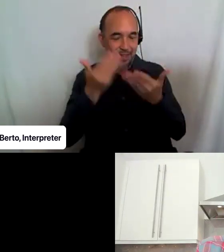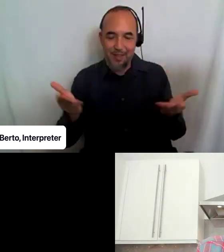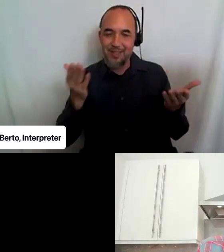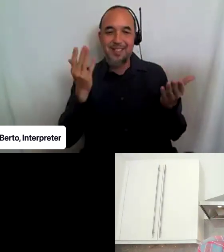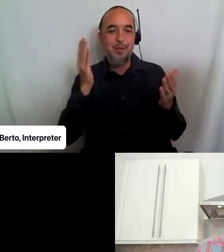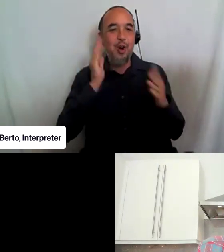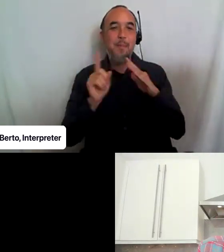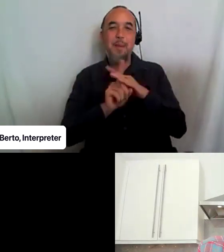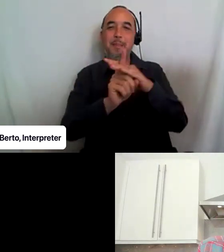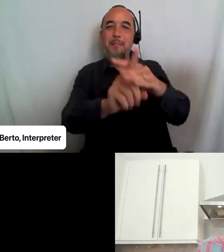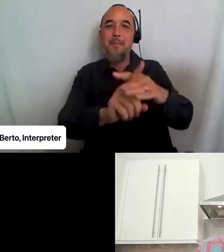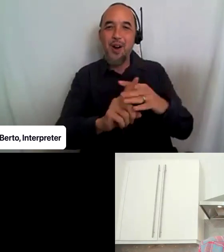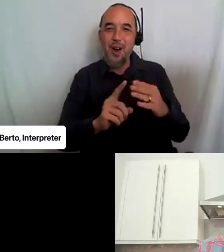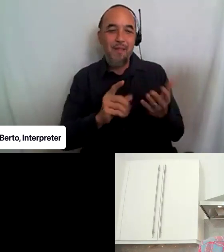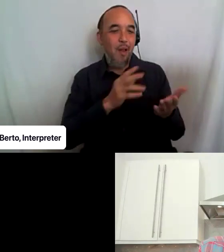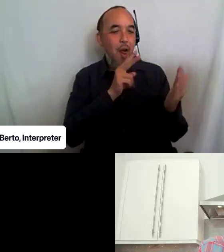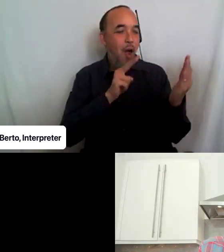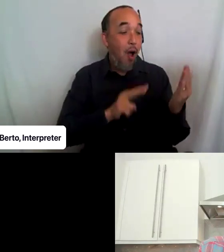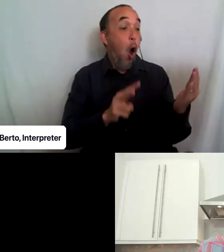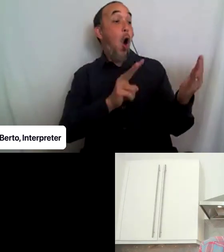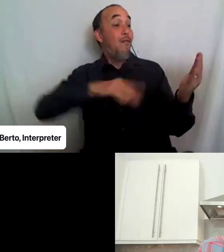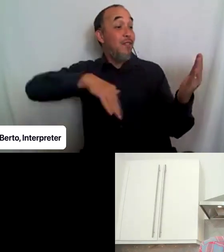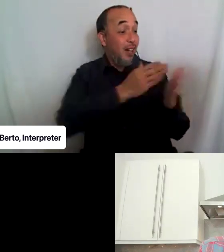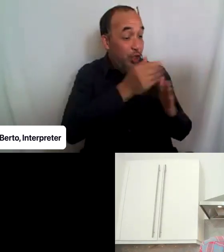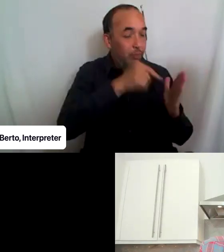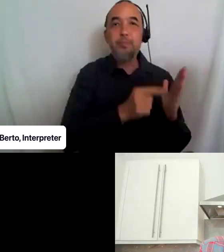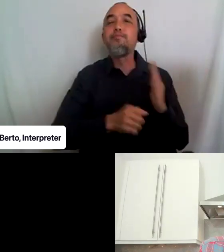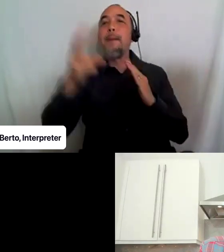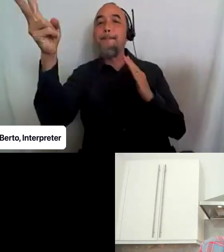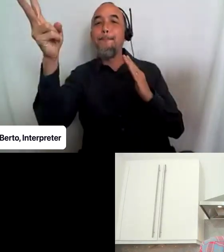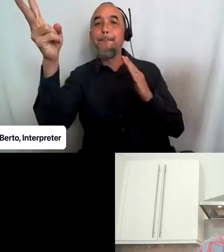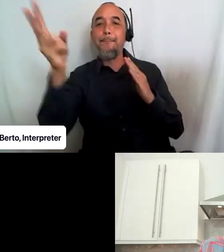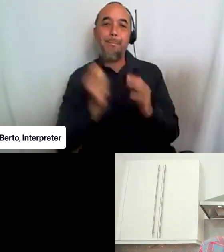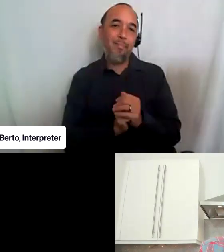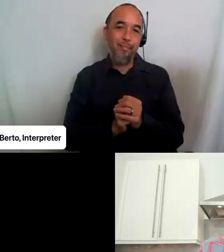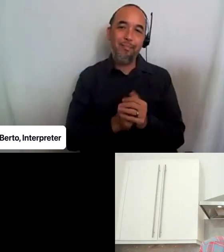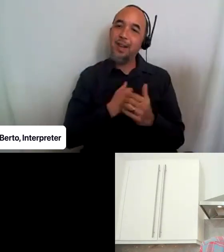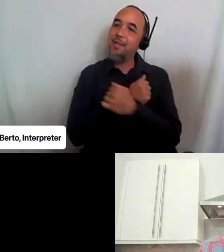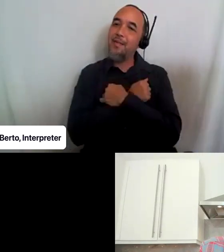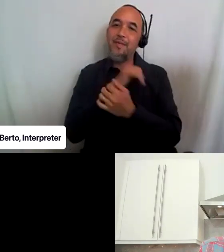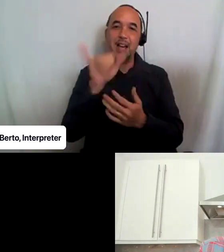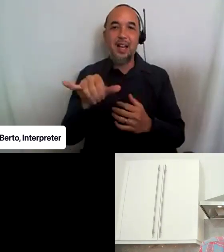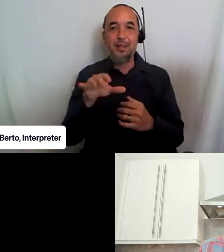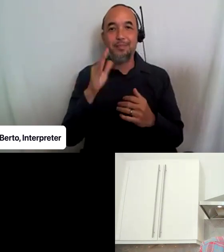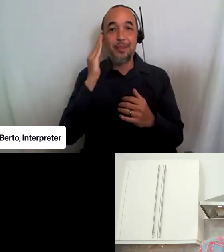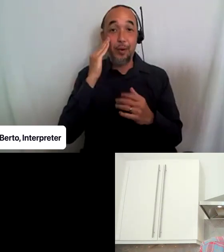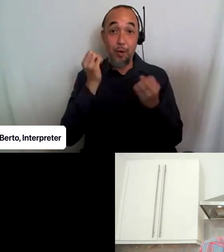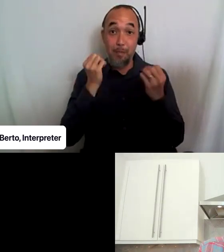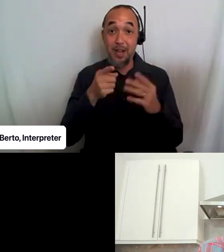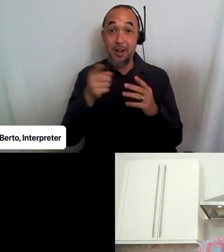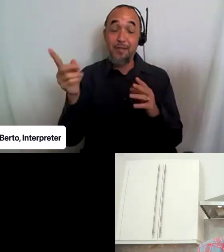I go back through my album and I'm like, oh, I haven't shared this yet. And so I love doing that. I know a lot of you are leaving